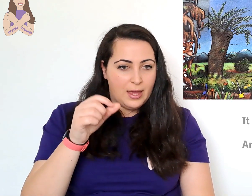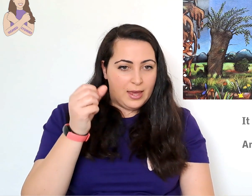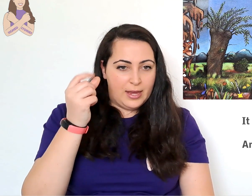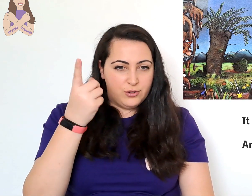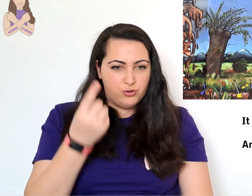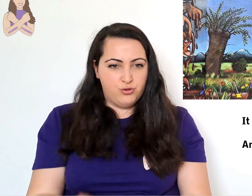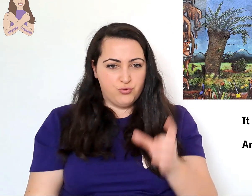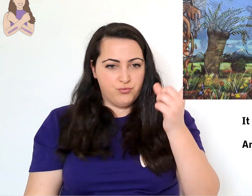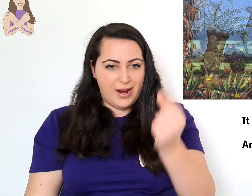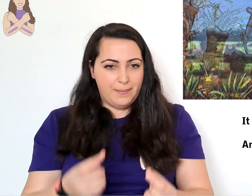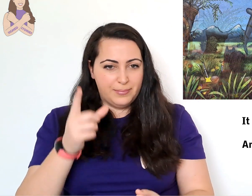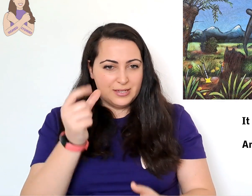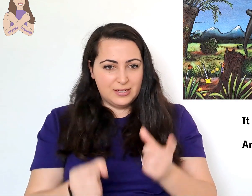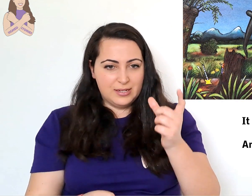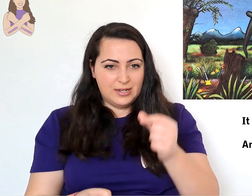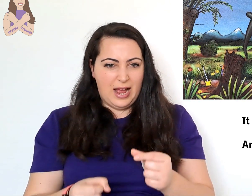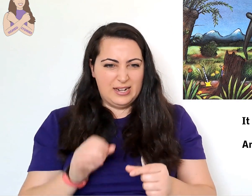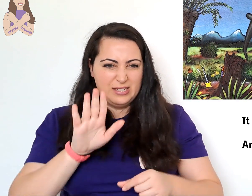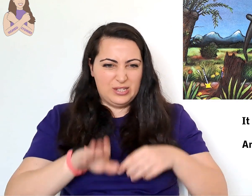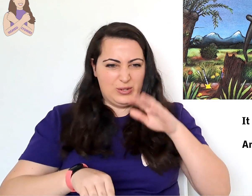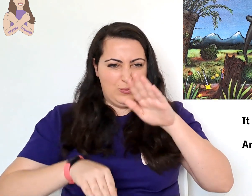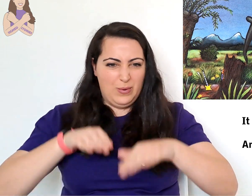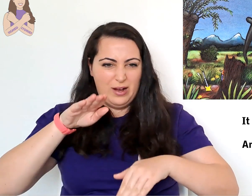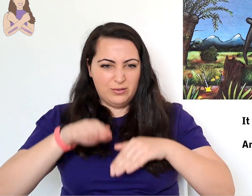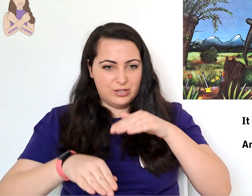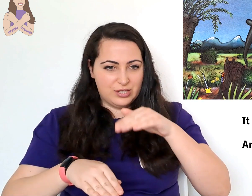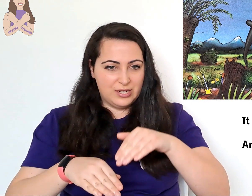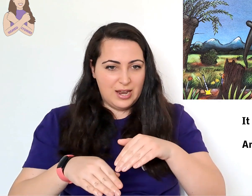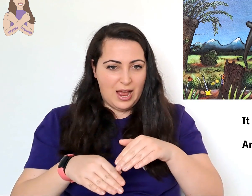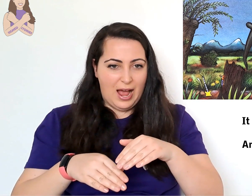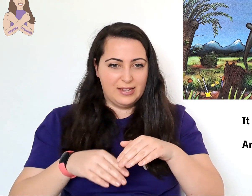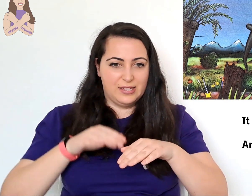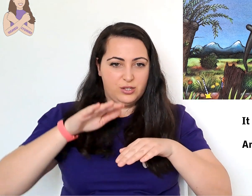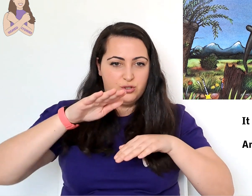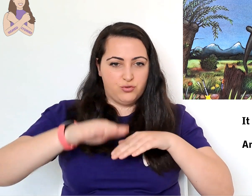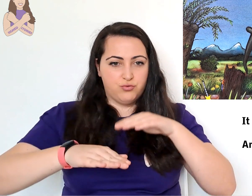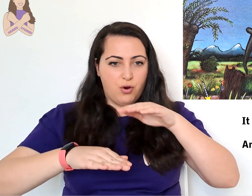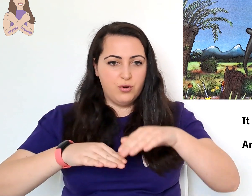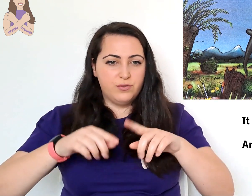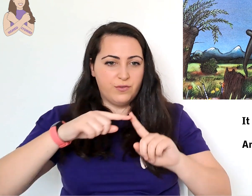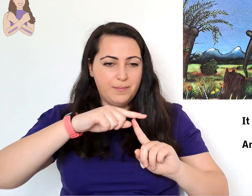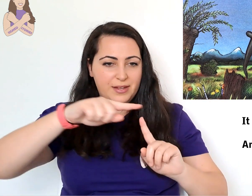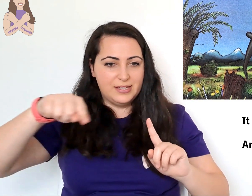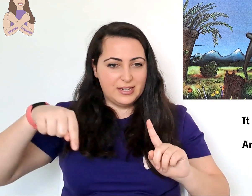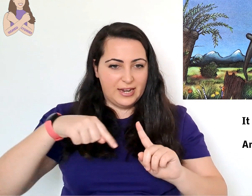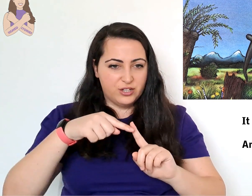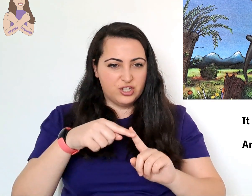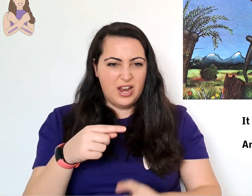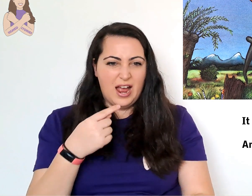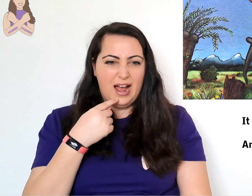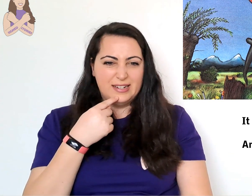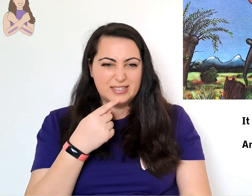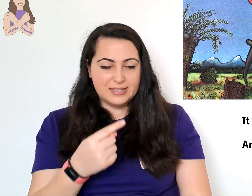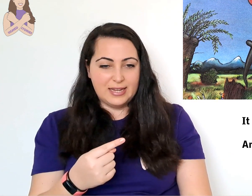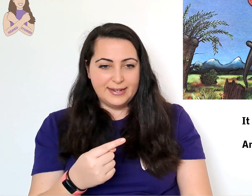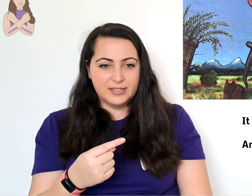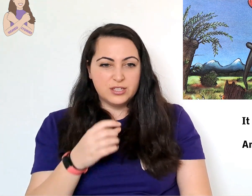It dripped and squelched as it strode from the ditch and said to